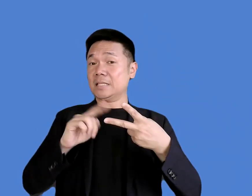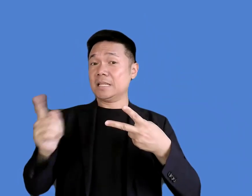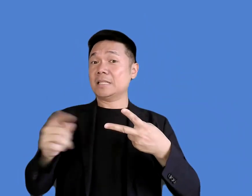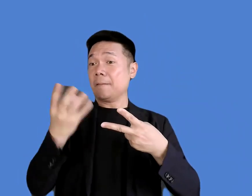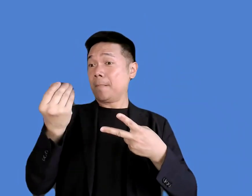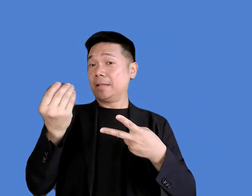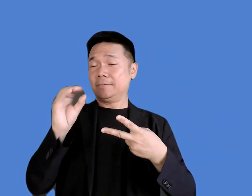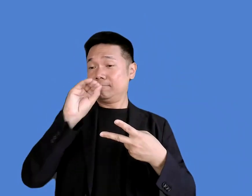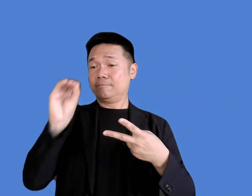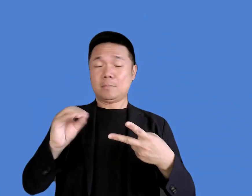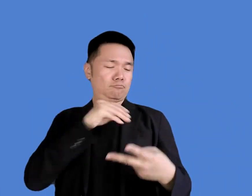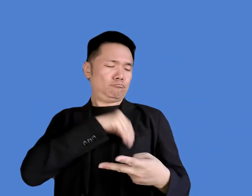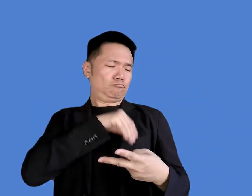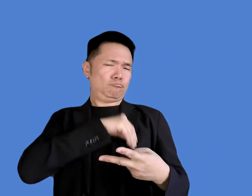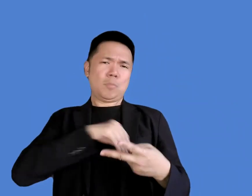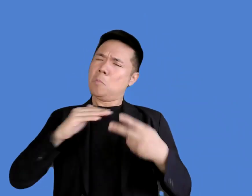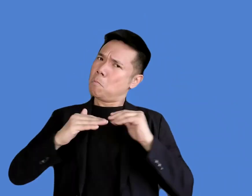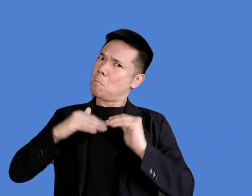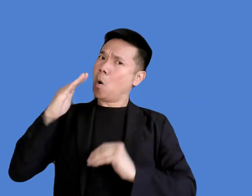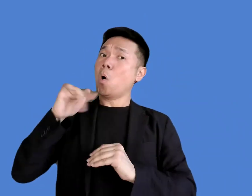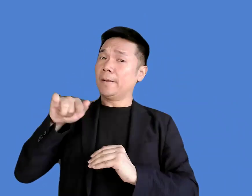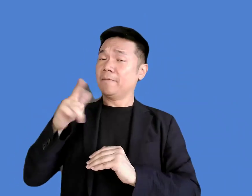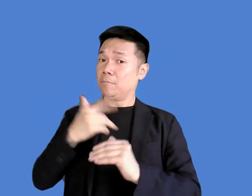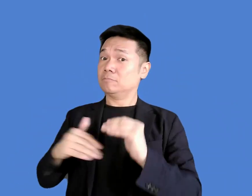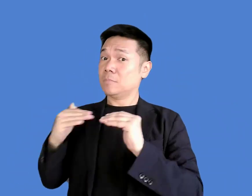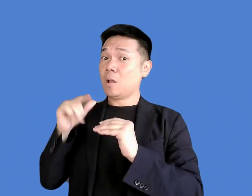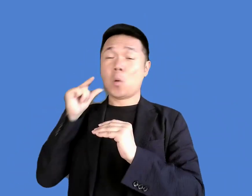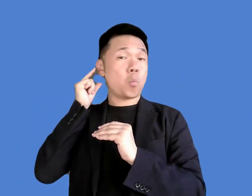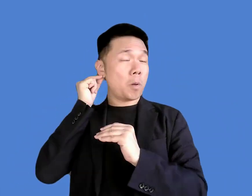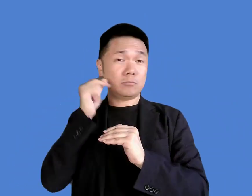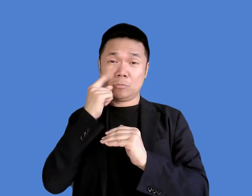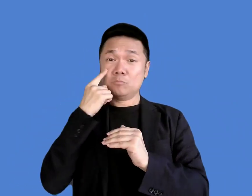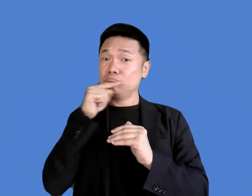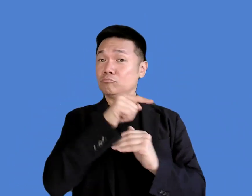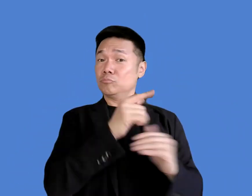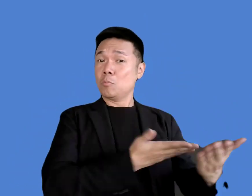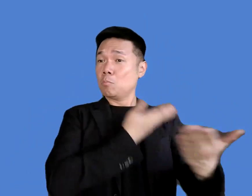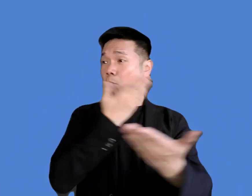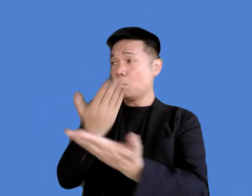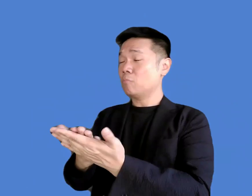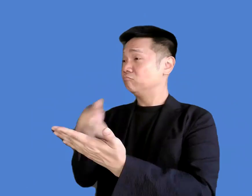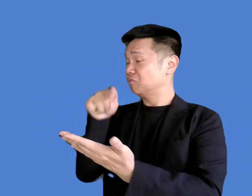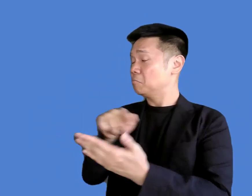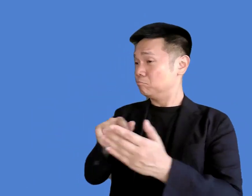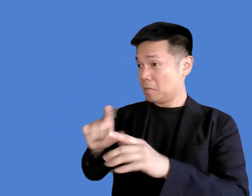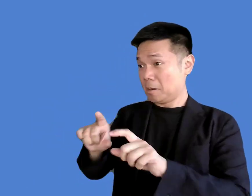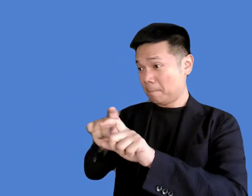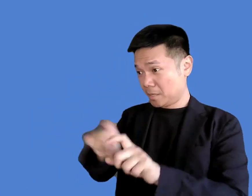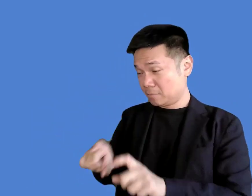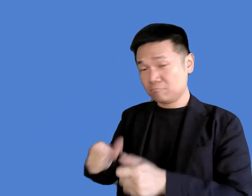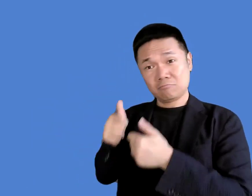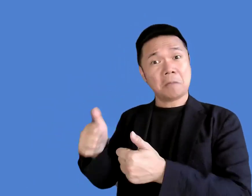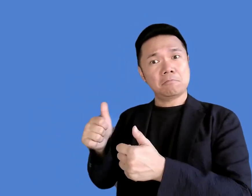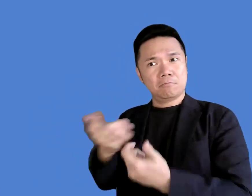on average. Therefore, again, we have the business case for this. One of our key platforms to recognise